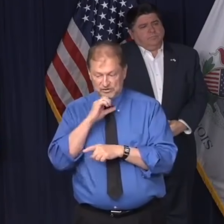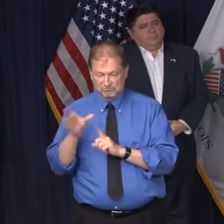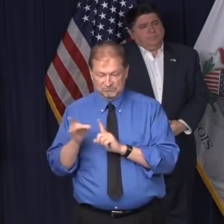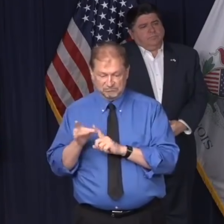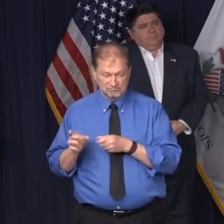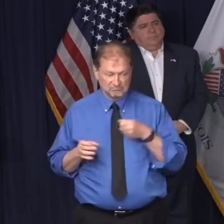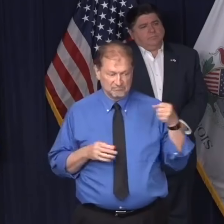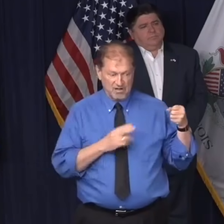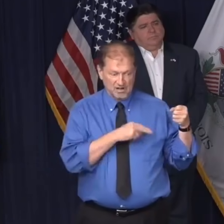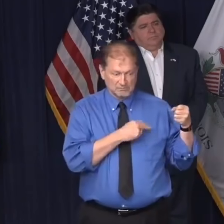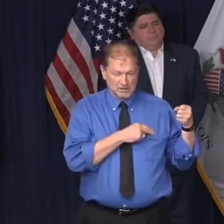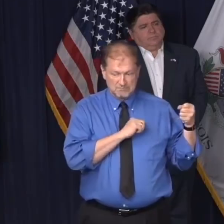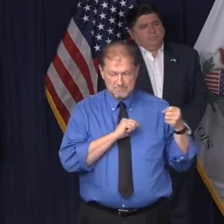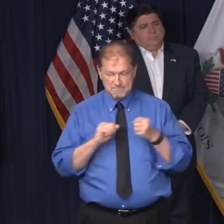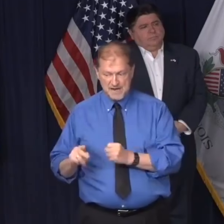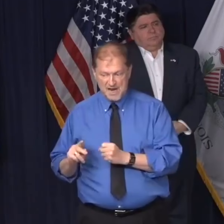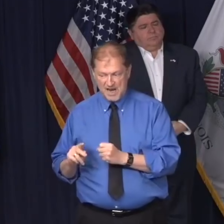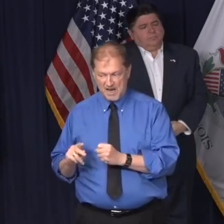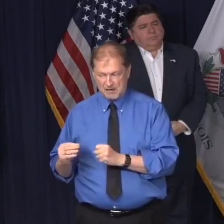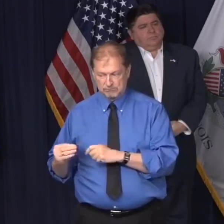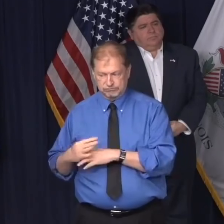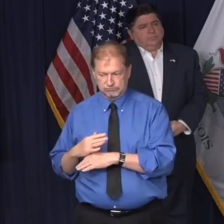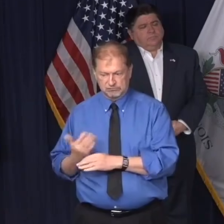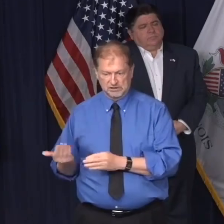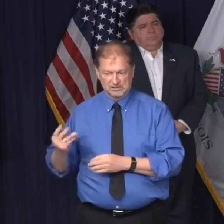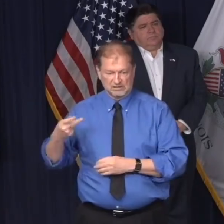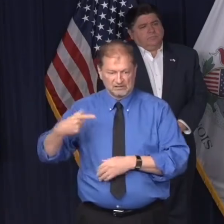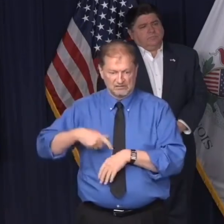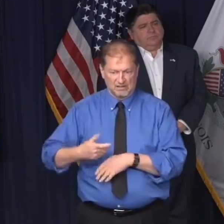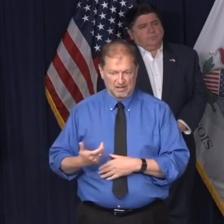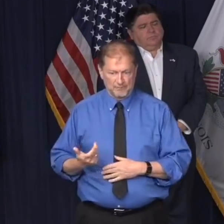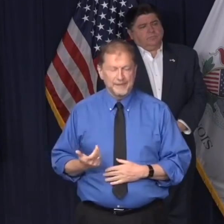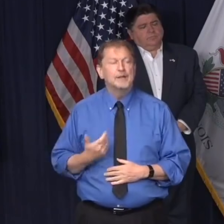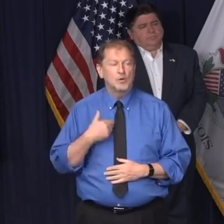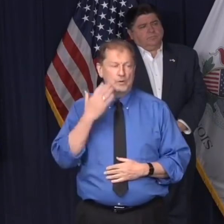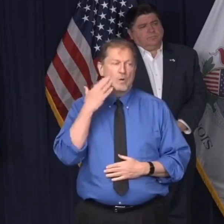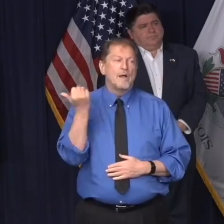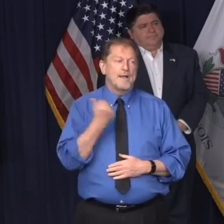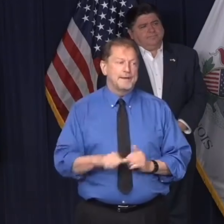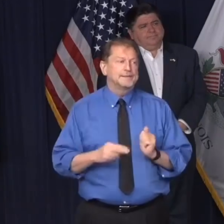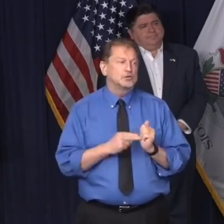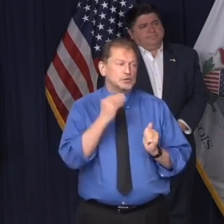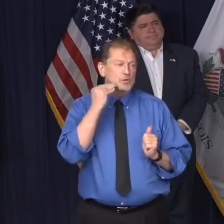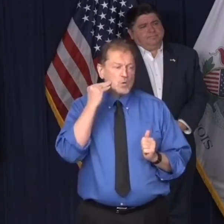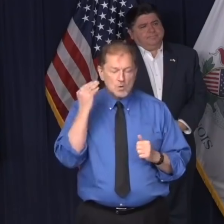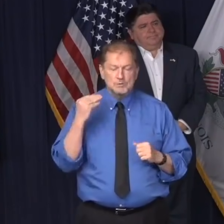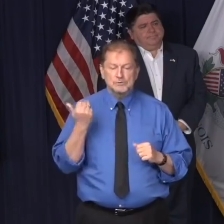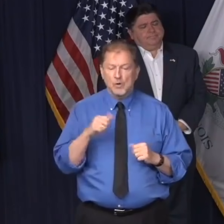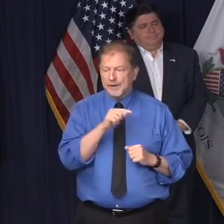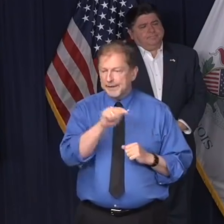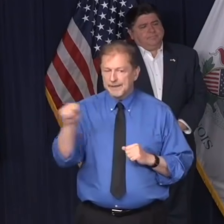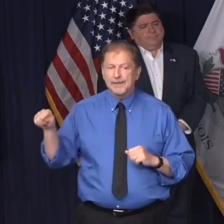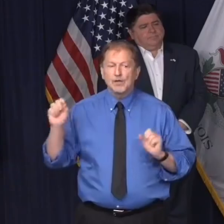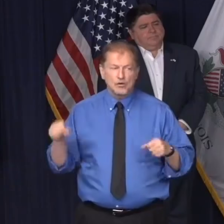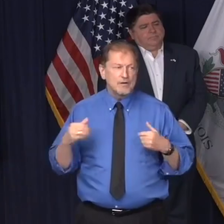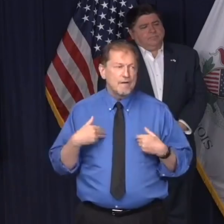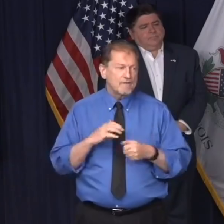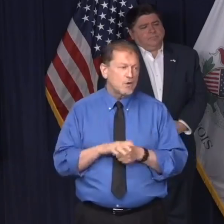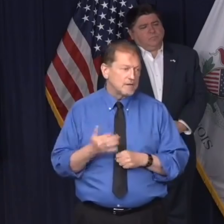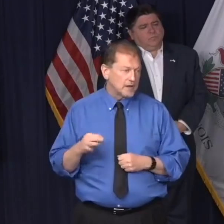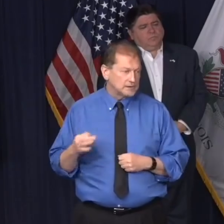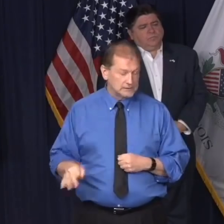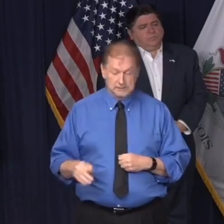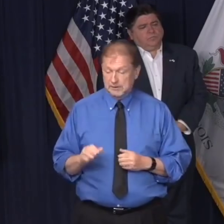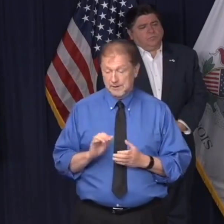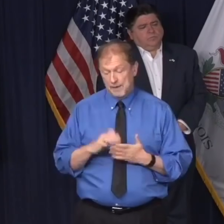know there's a concern for anyone going into any facility because we know that essentially there's COVID-19 virus. The